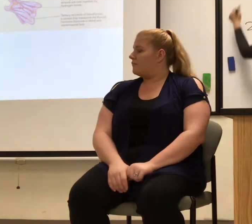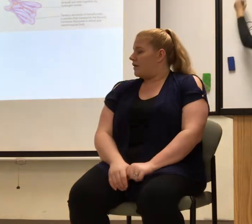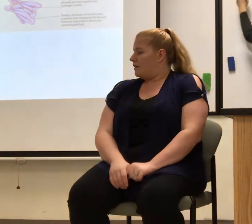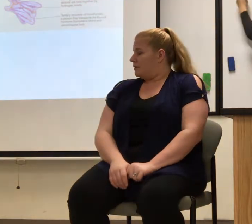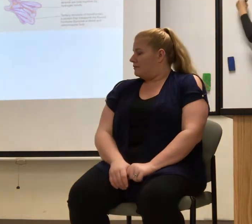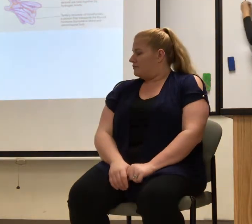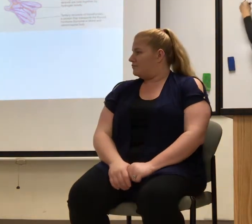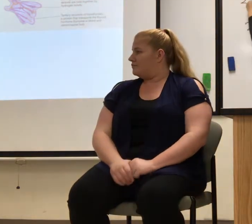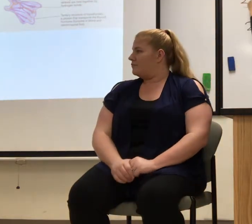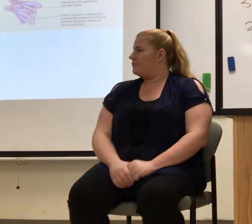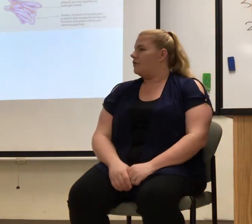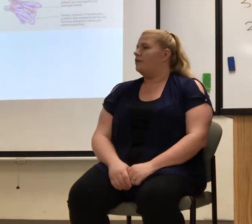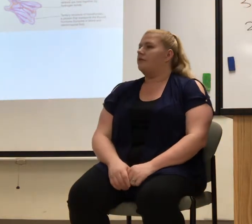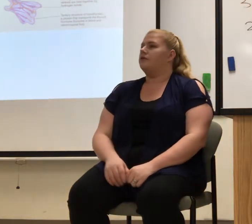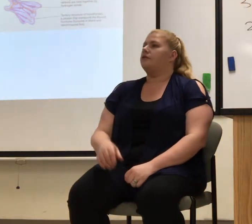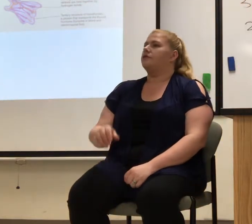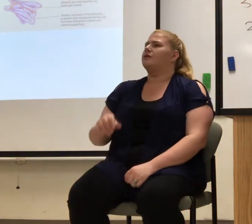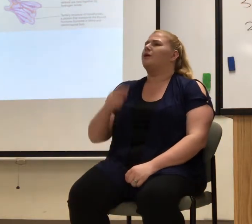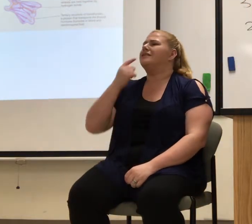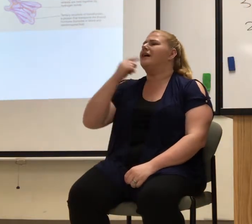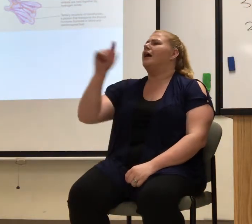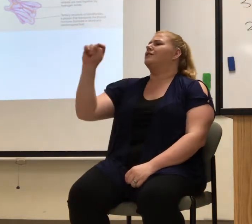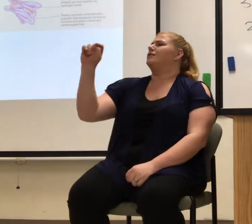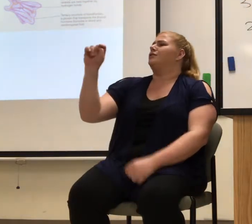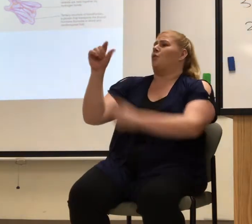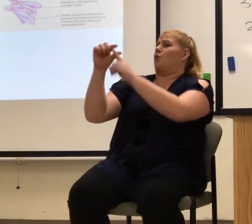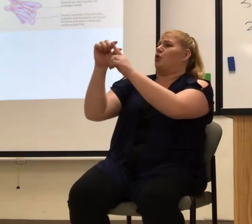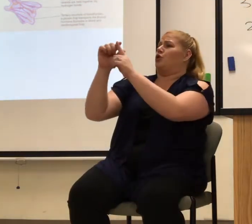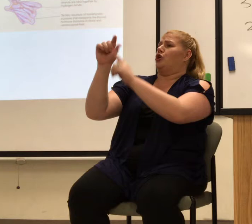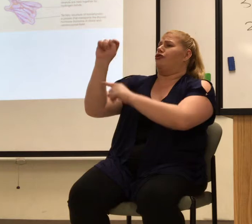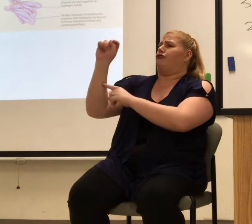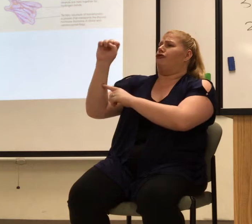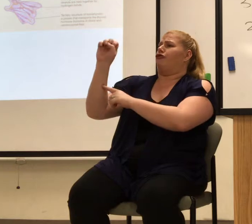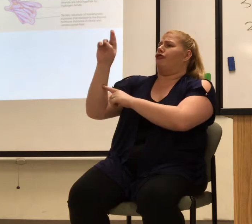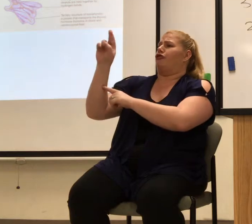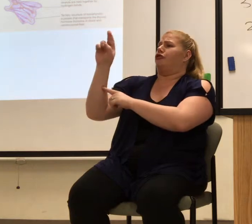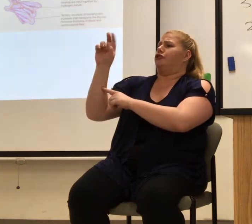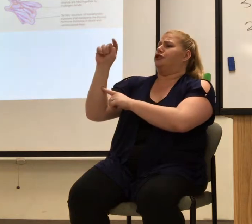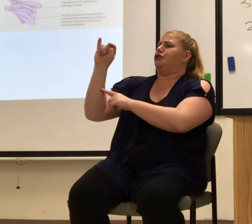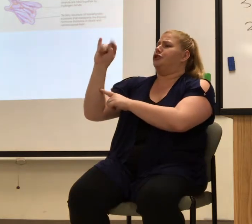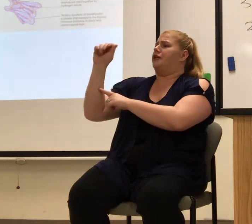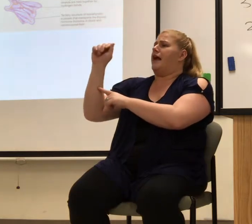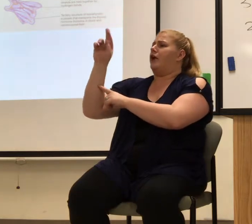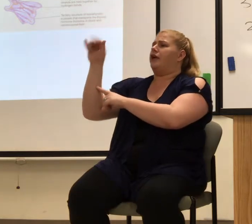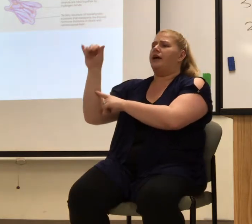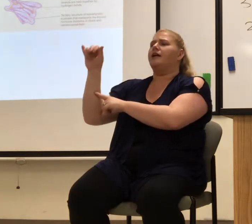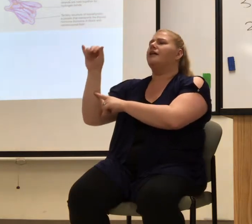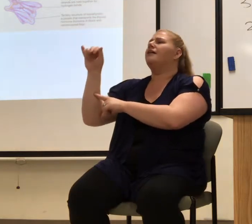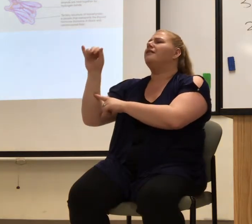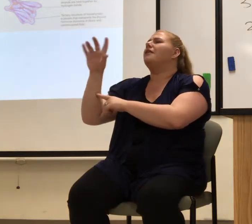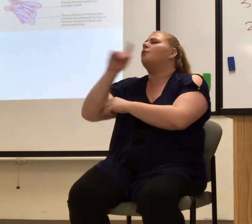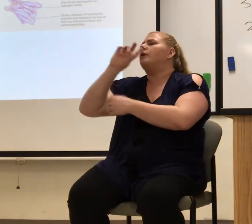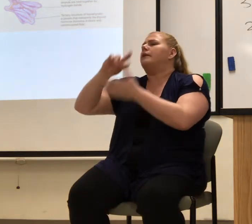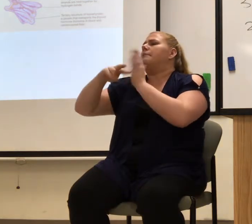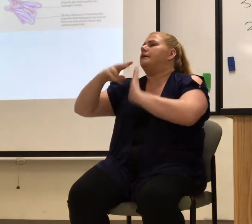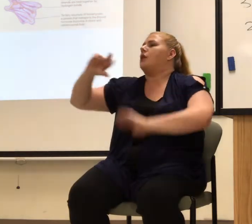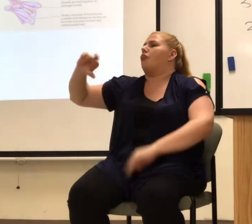So tertiary, I'll put third instead of tertiary. It's primary, secondary, tertiary,